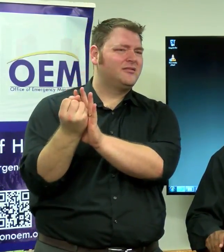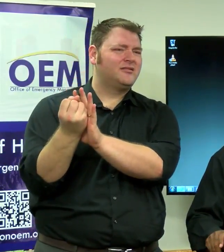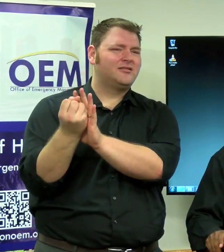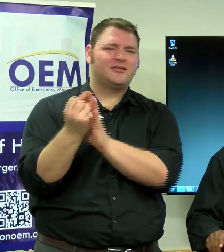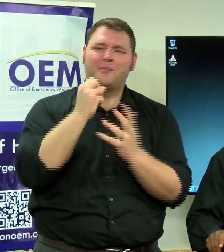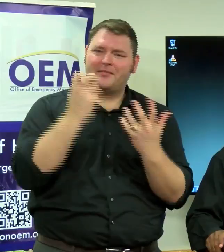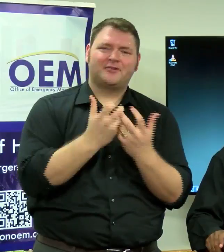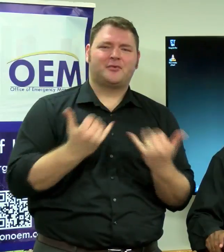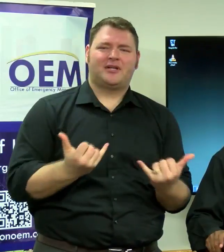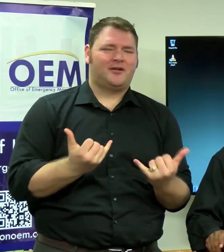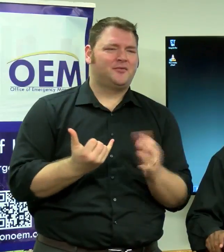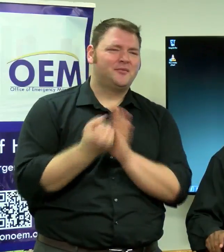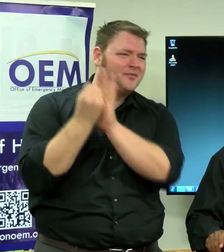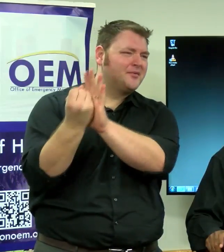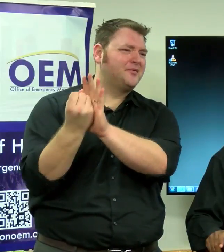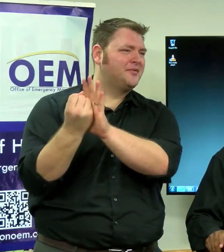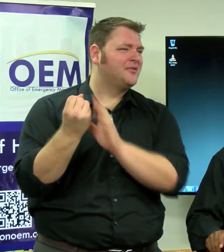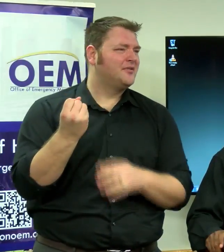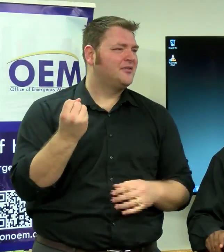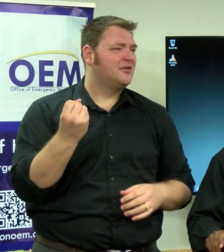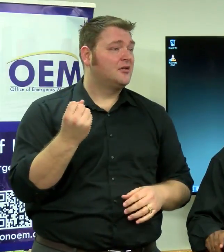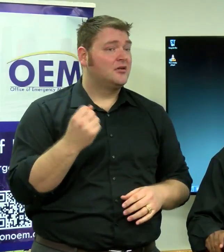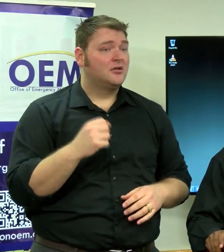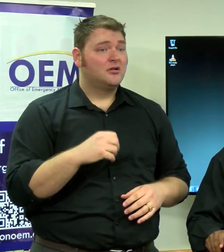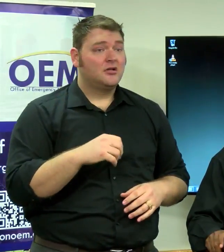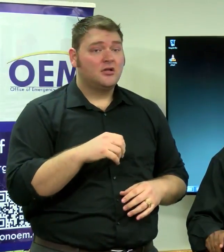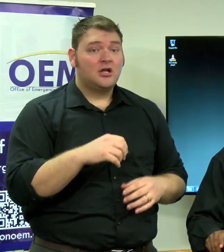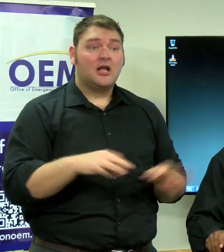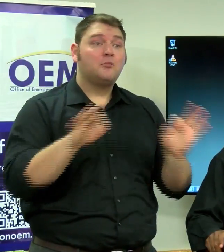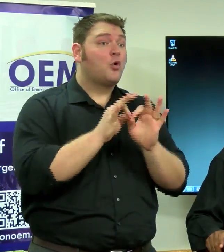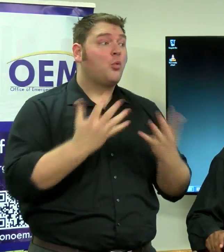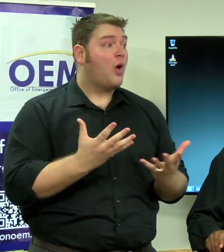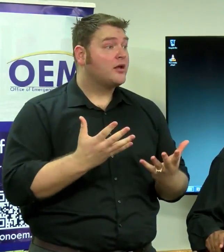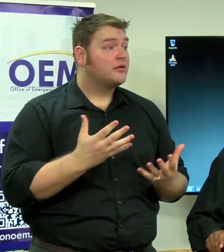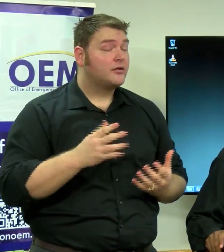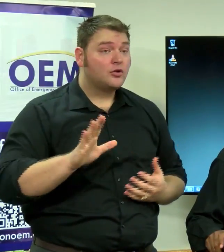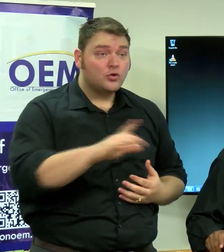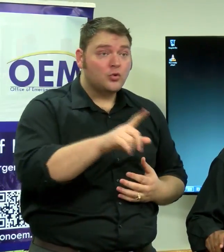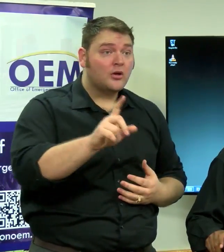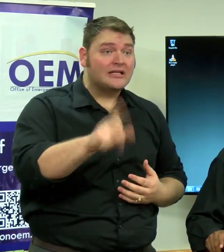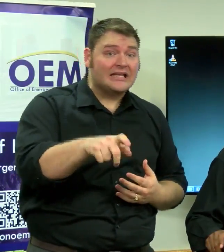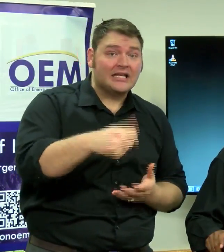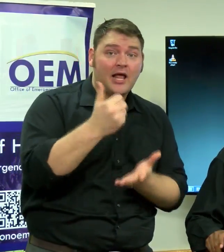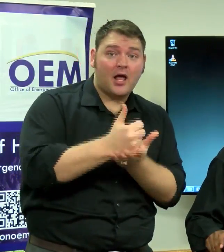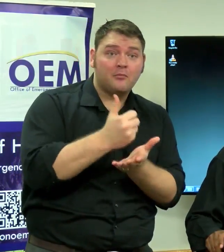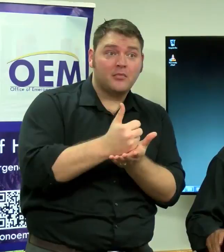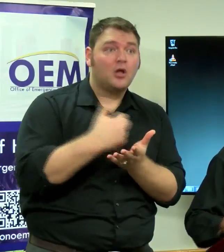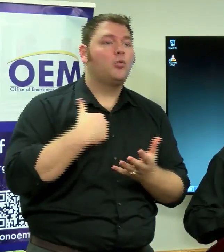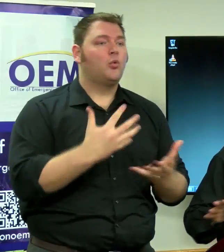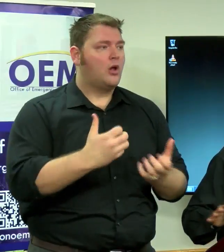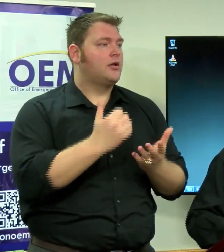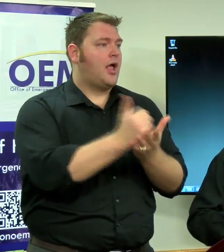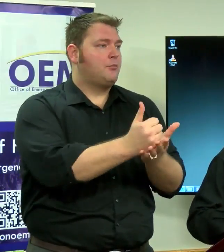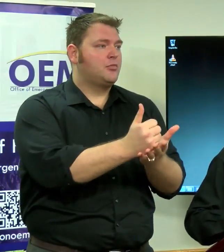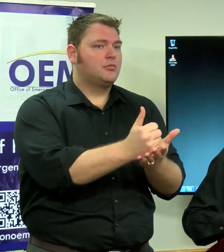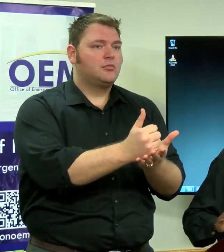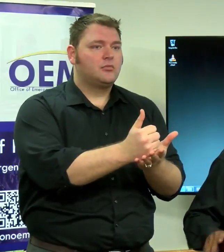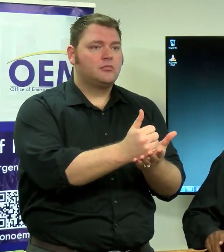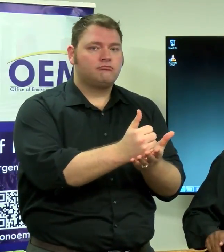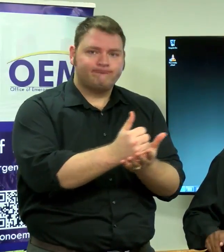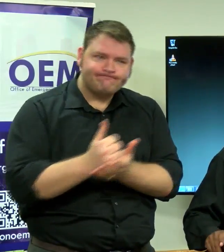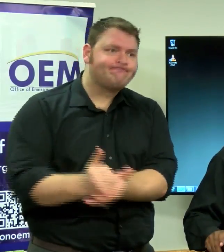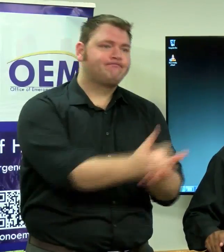what's important is that if you have a need as a result of this storm, we want to meet your need. It's as simple as that,